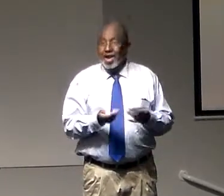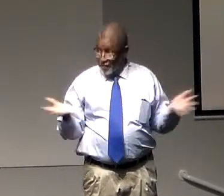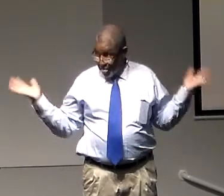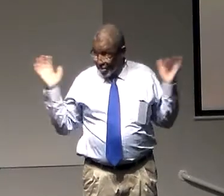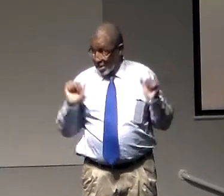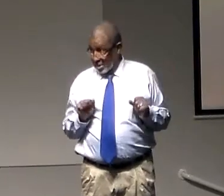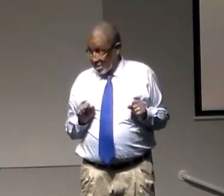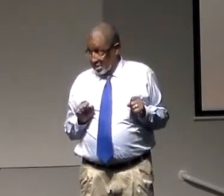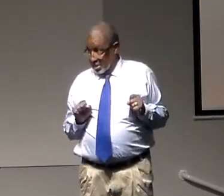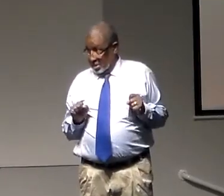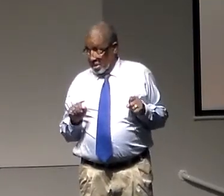He knows